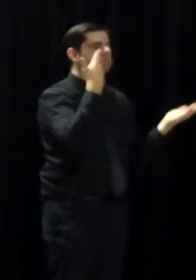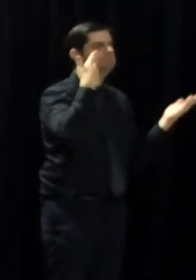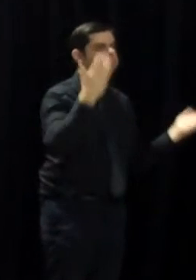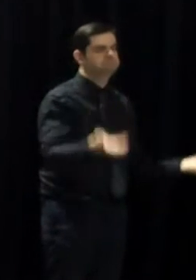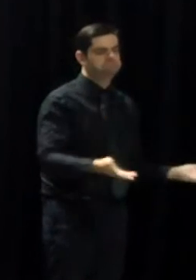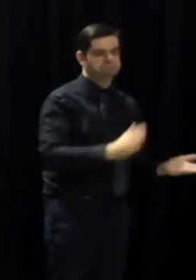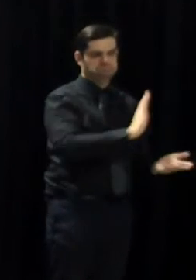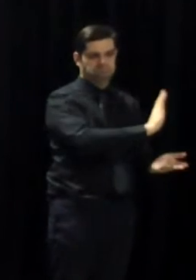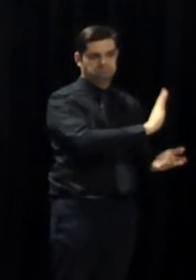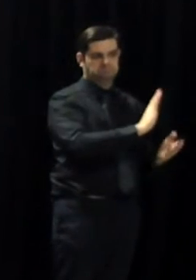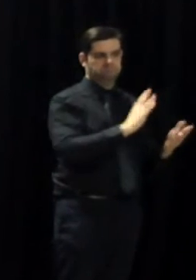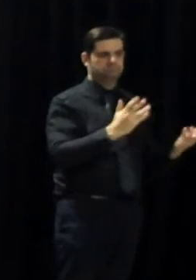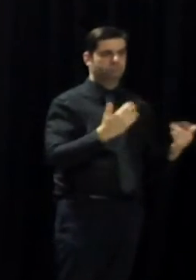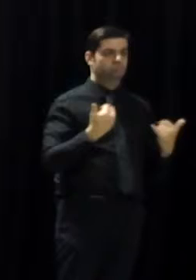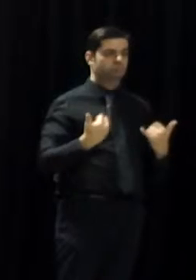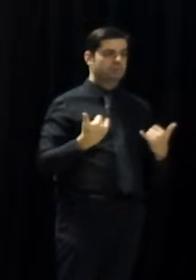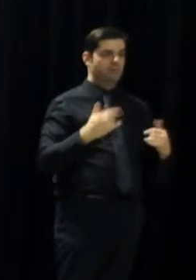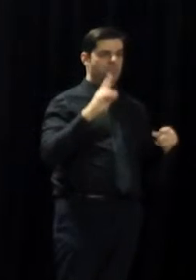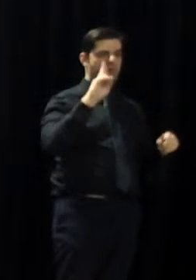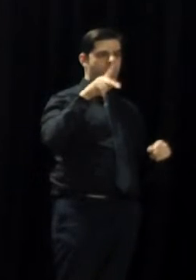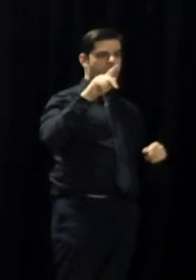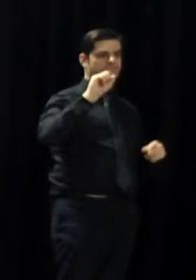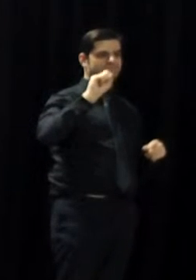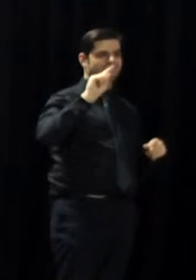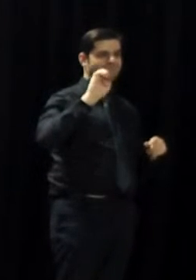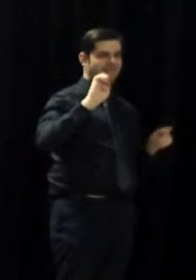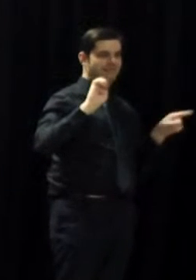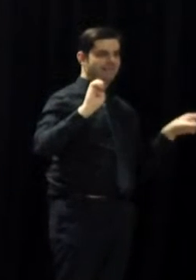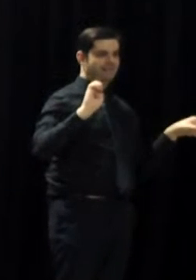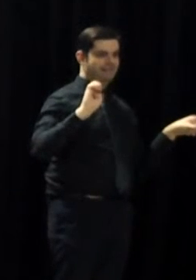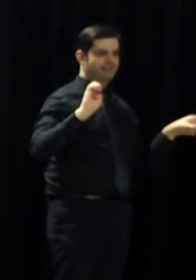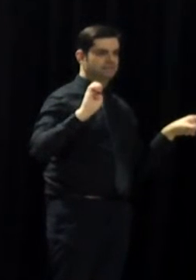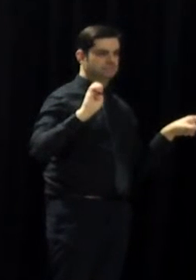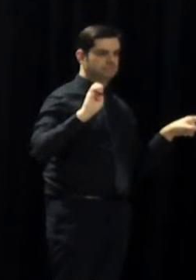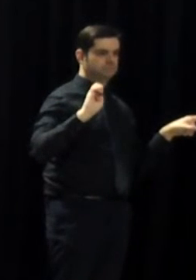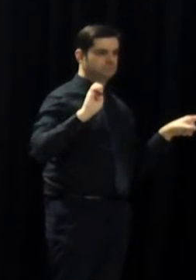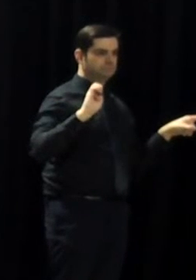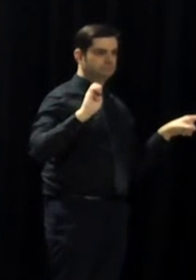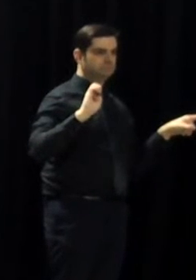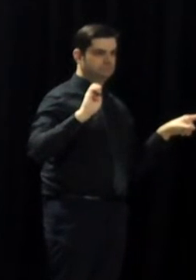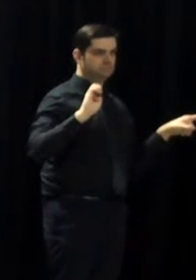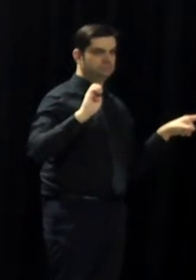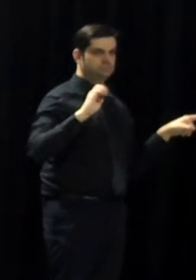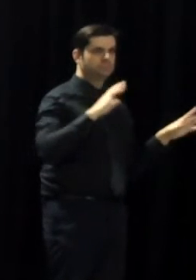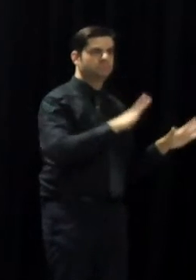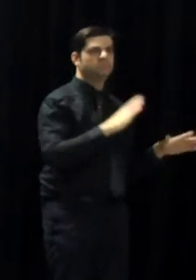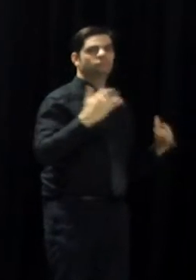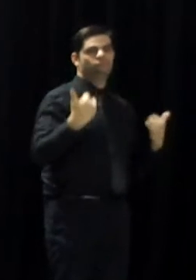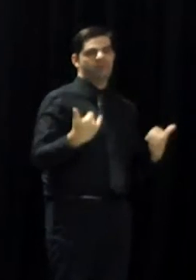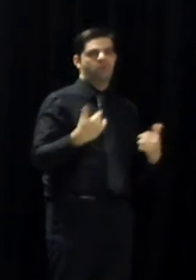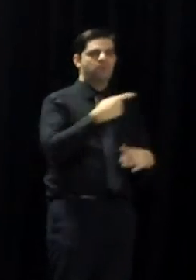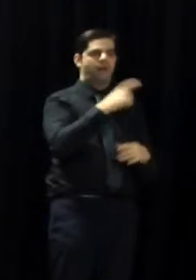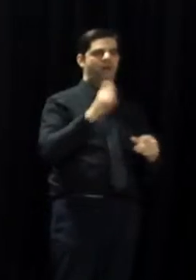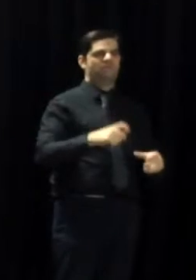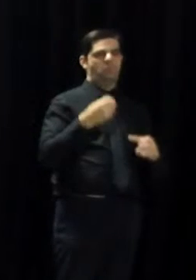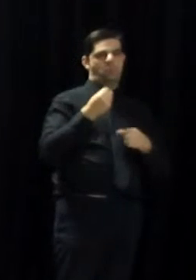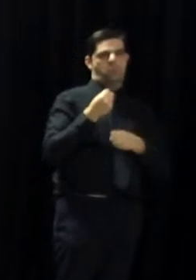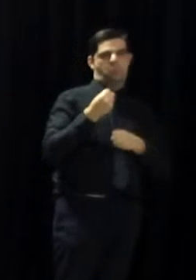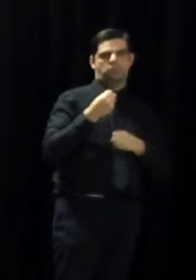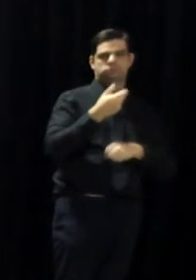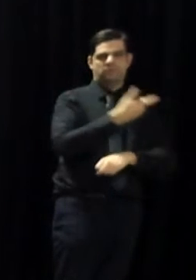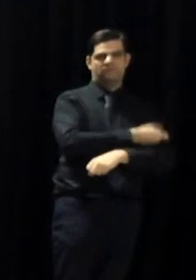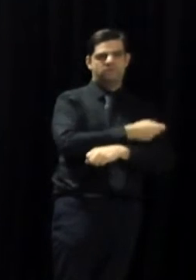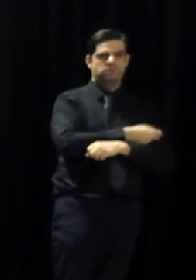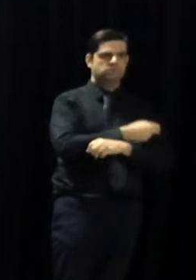the way it's been set up right now. What has Upstate briefed you on their plans to bring workers from other hospitals in for a shot? They haven't, but